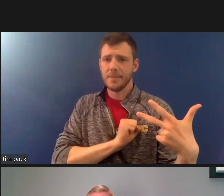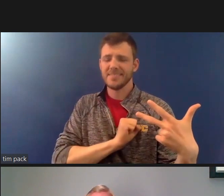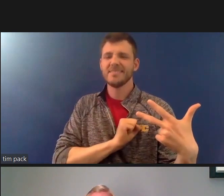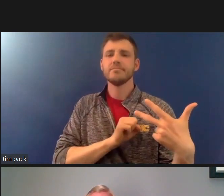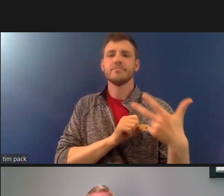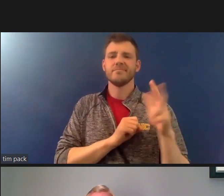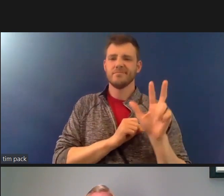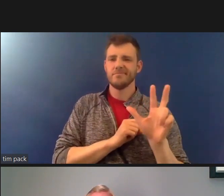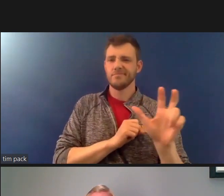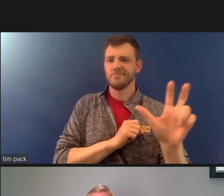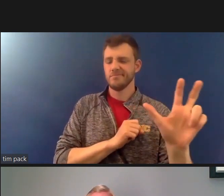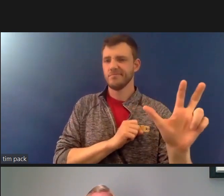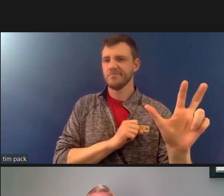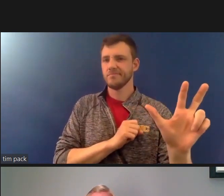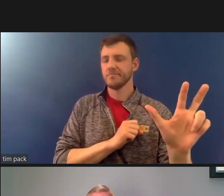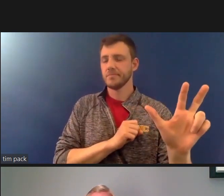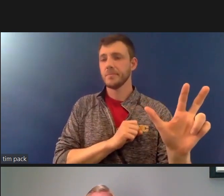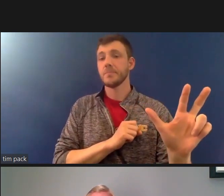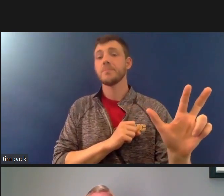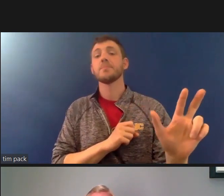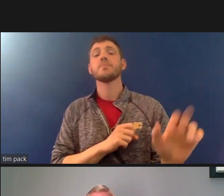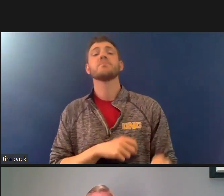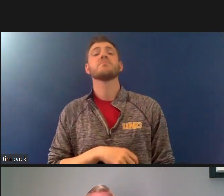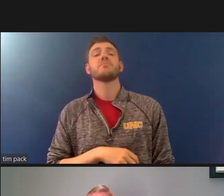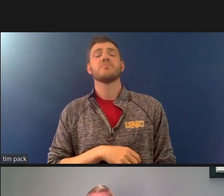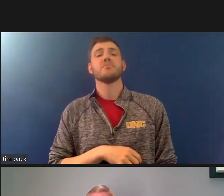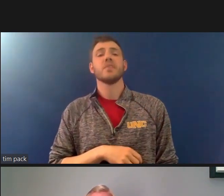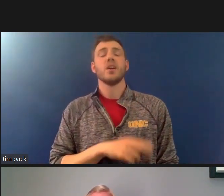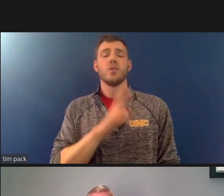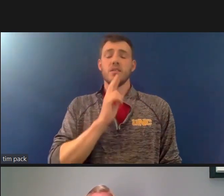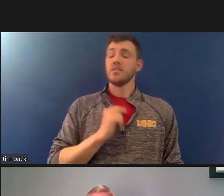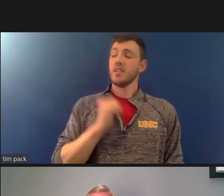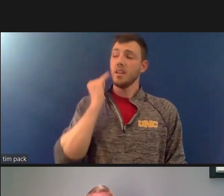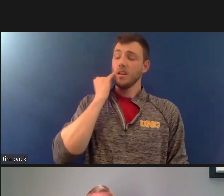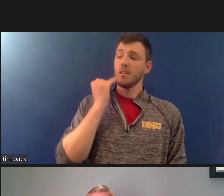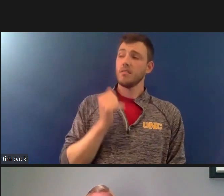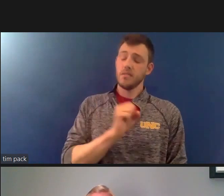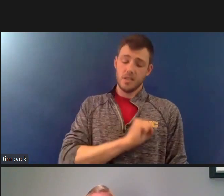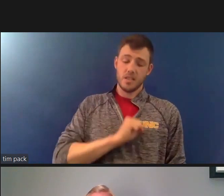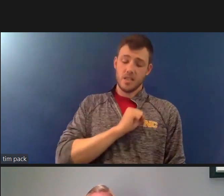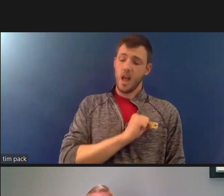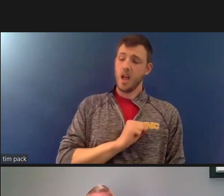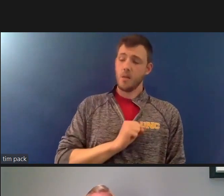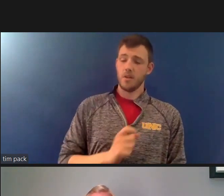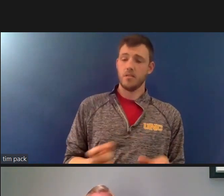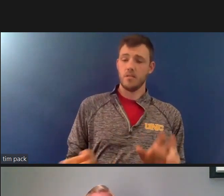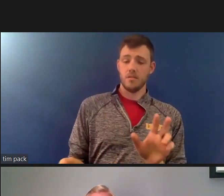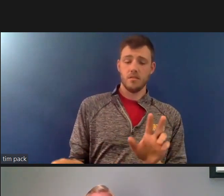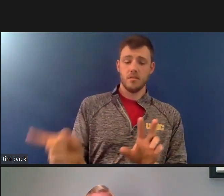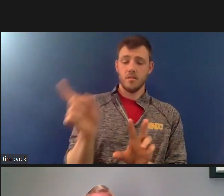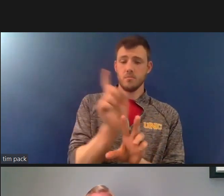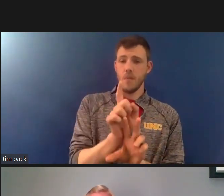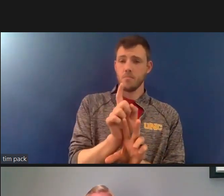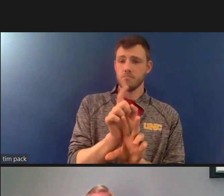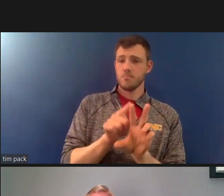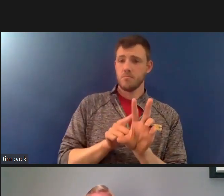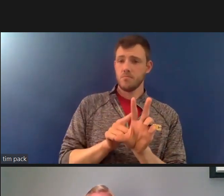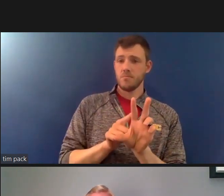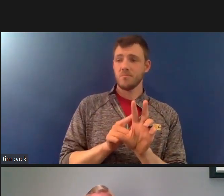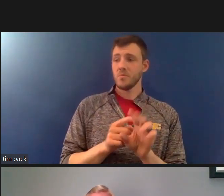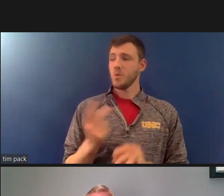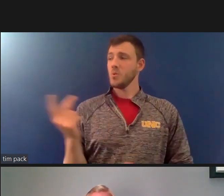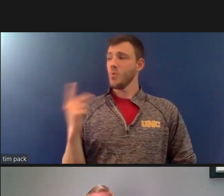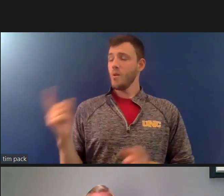them. If Simon walks in the middle of us, said Ralph, then we could talk over his head. The 3 of them fell into